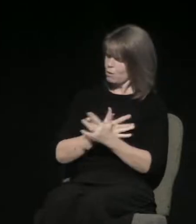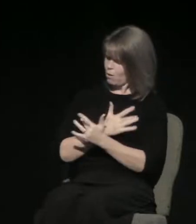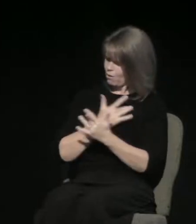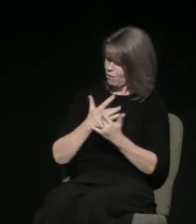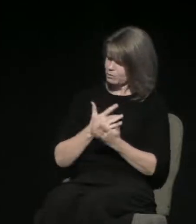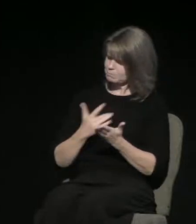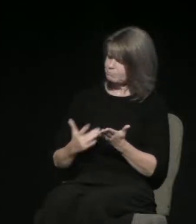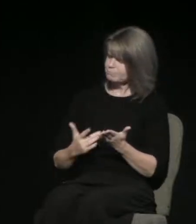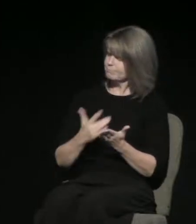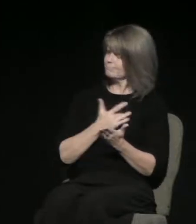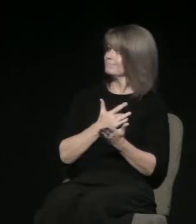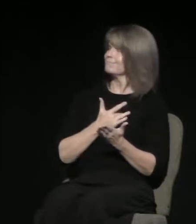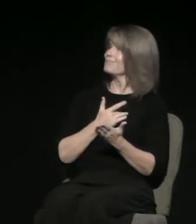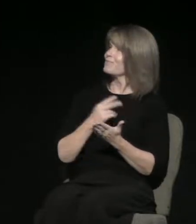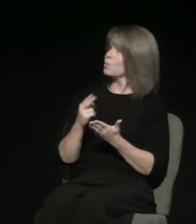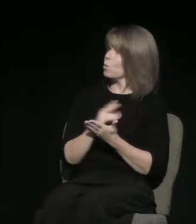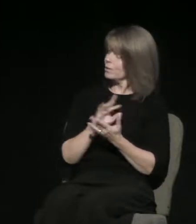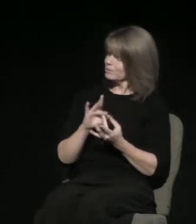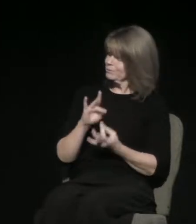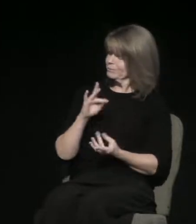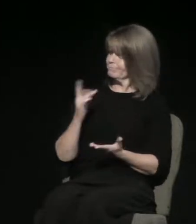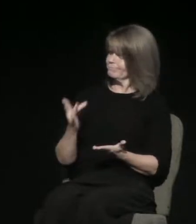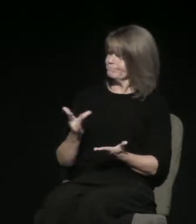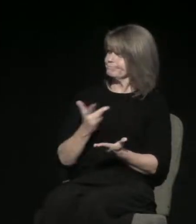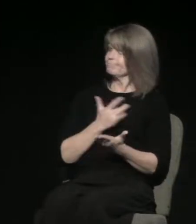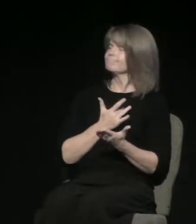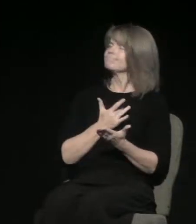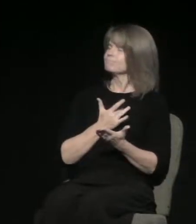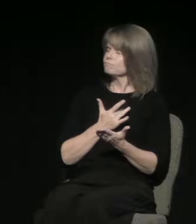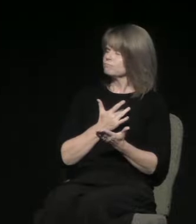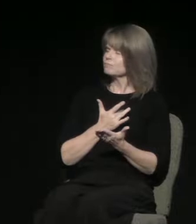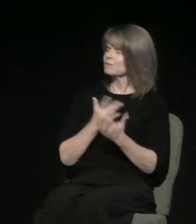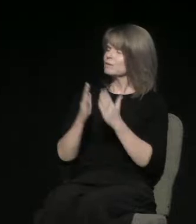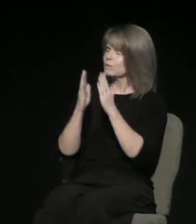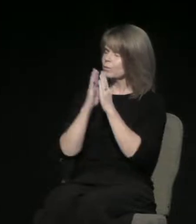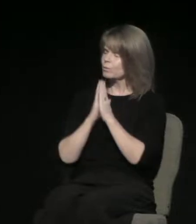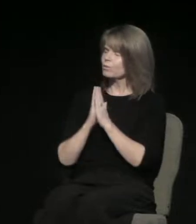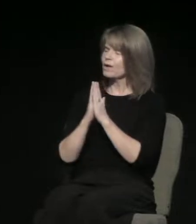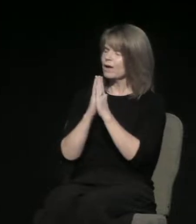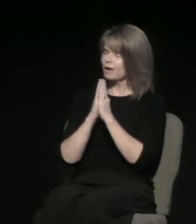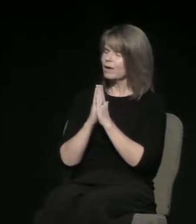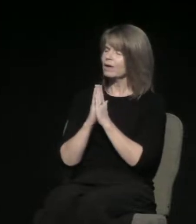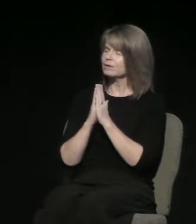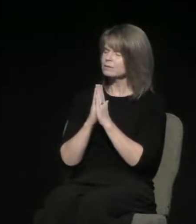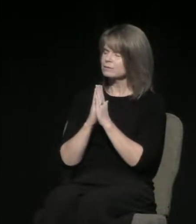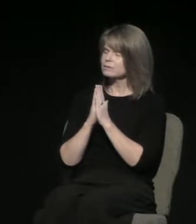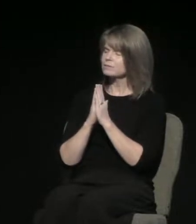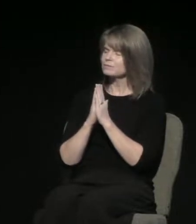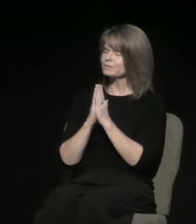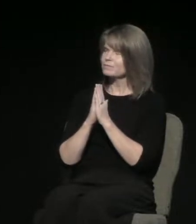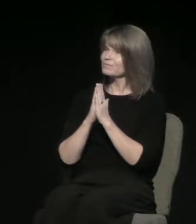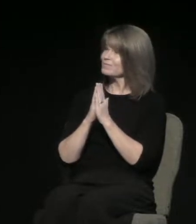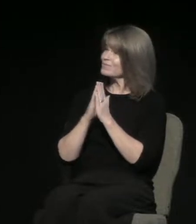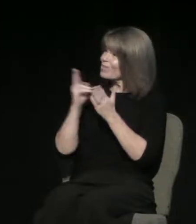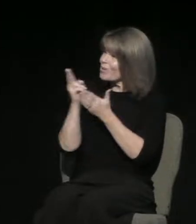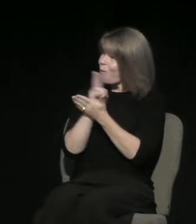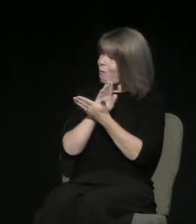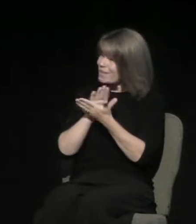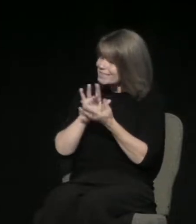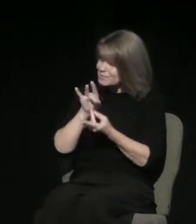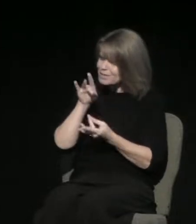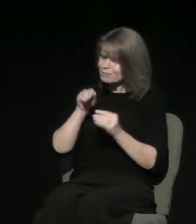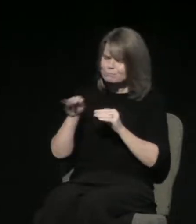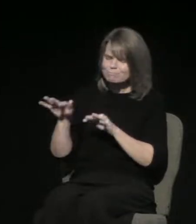The power of your Holy Spirit We pray Lord That as you walk These aisles That you would Speak to us